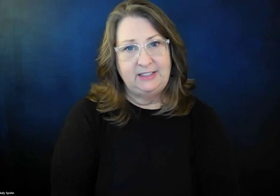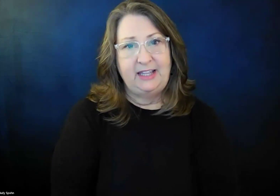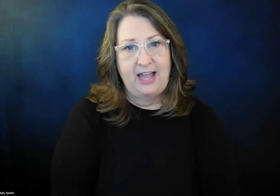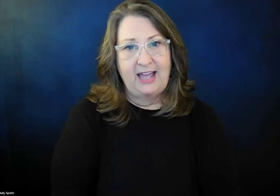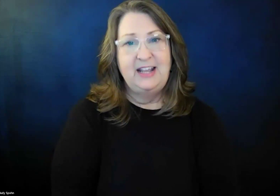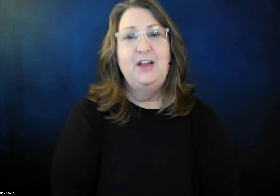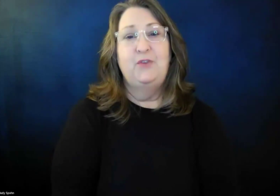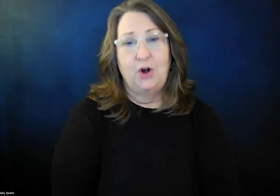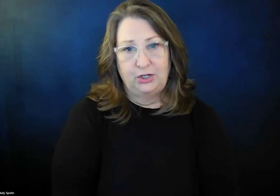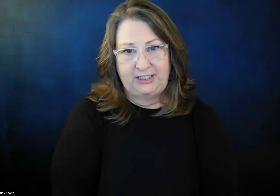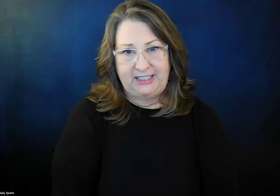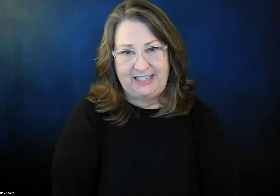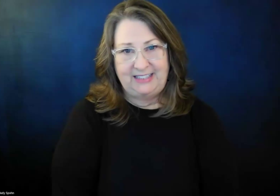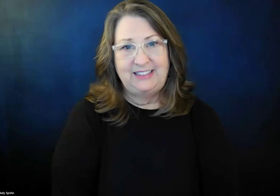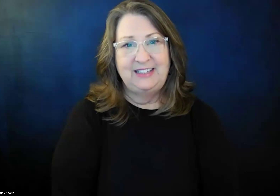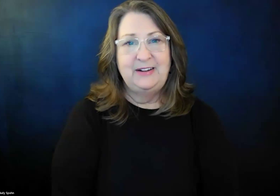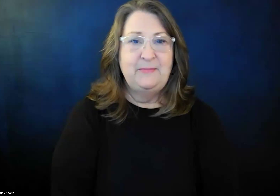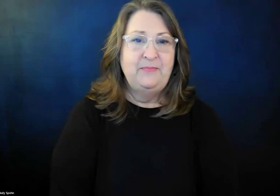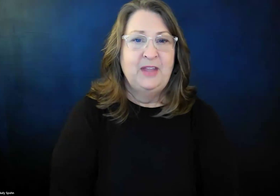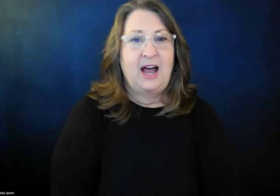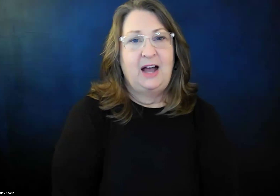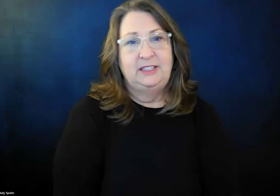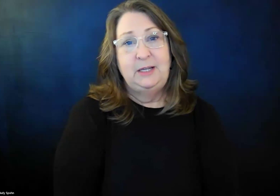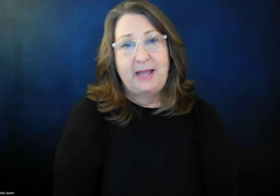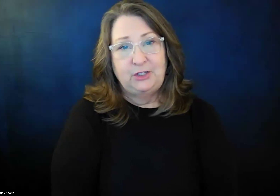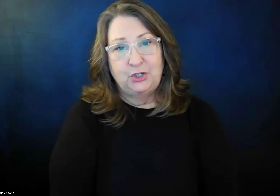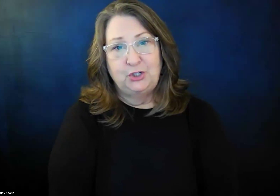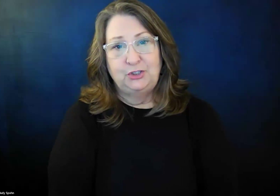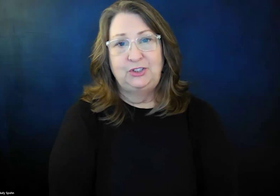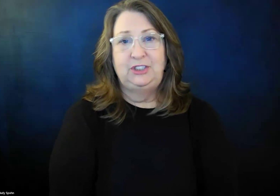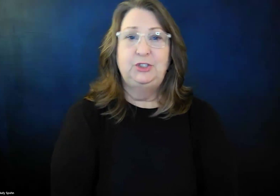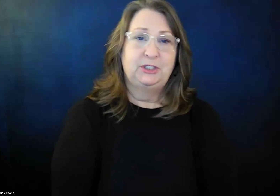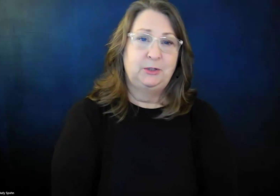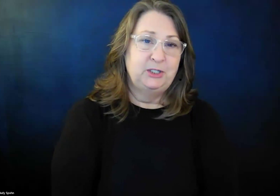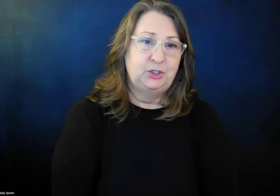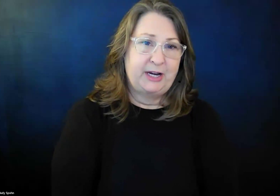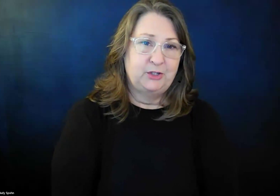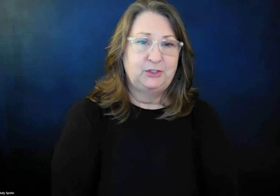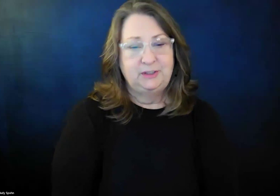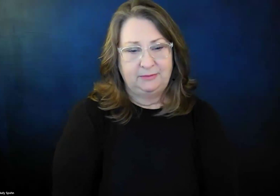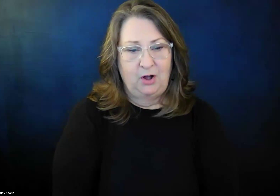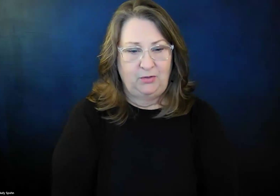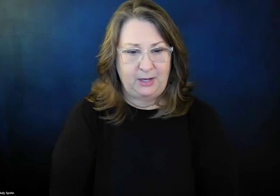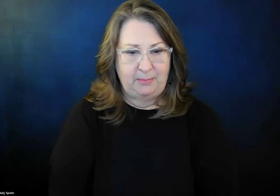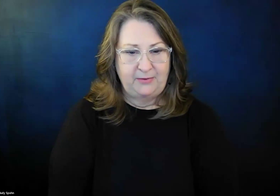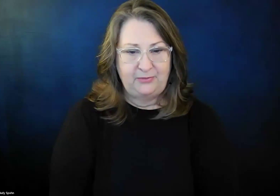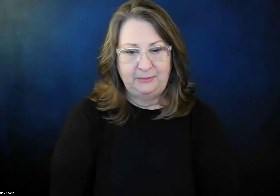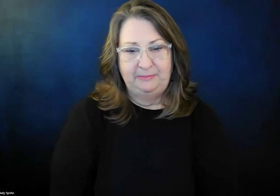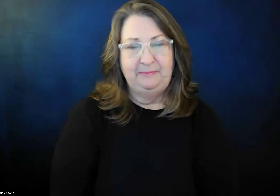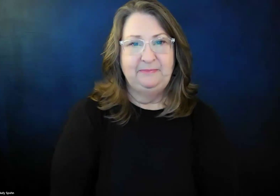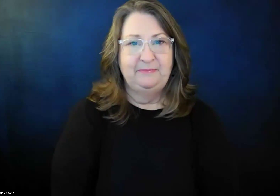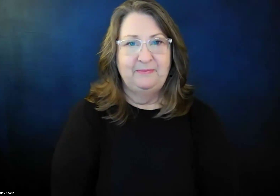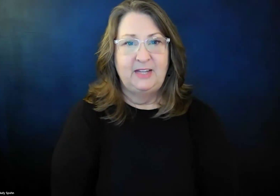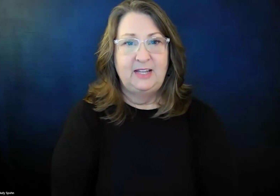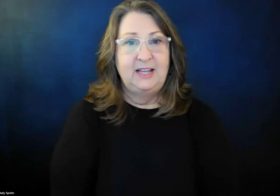and things like that for our CDs, team managers, district administrators, all of the above.